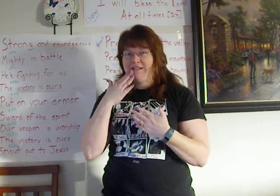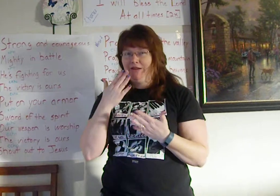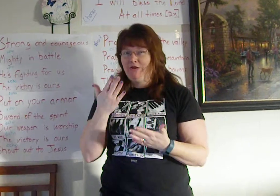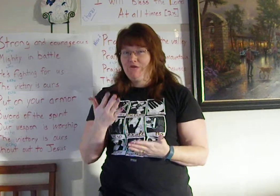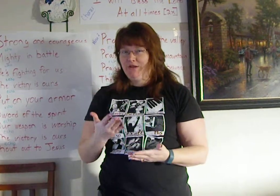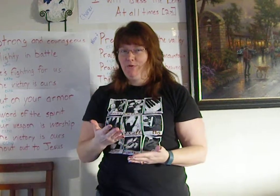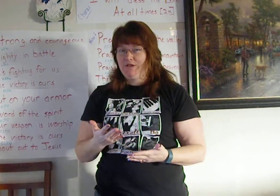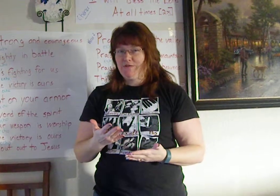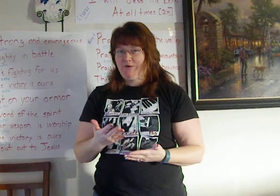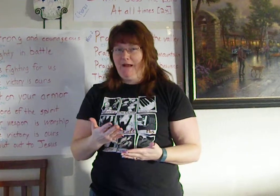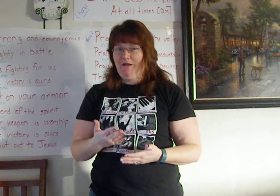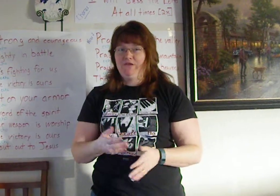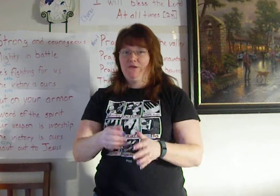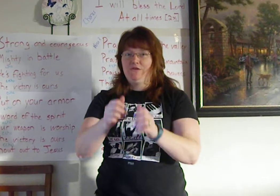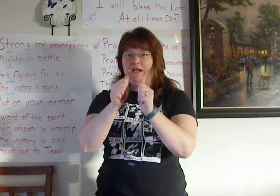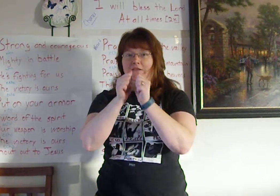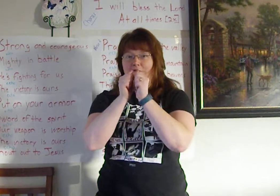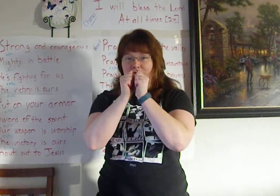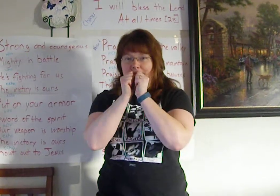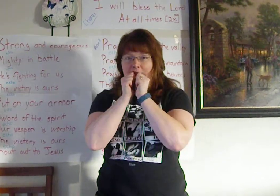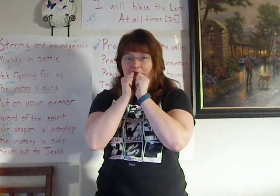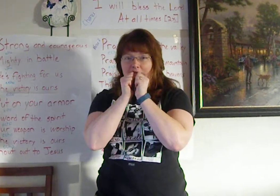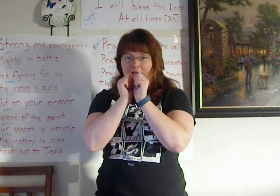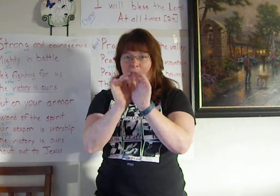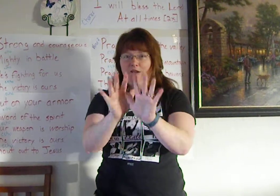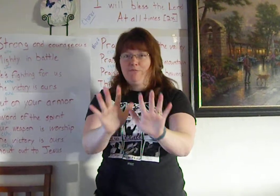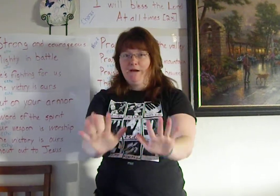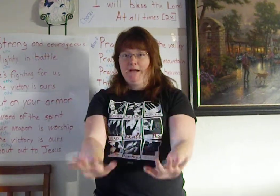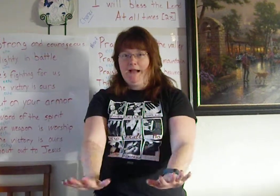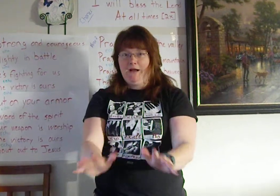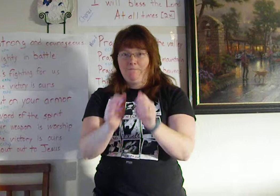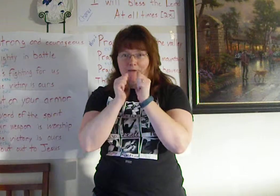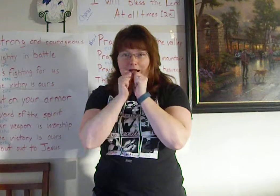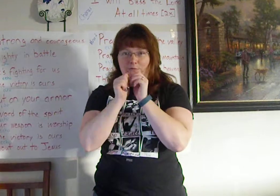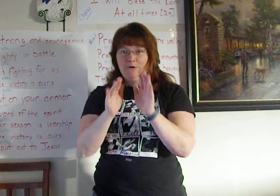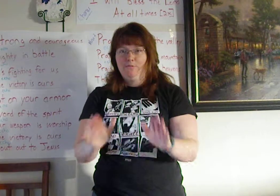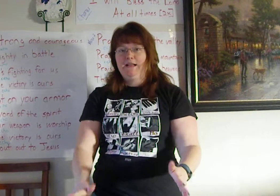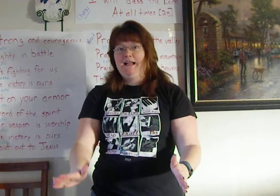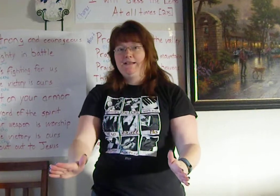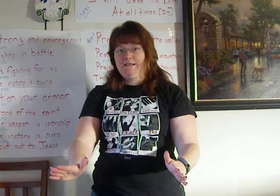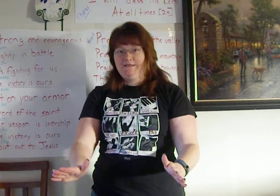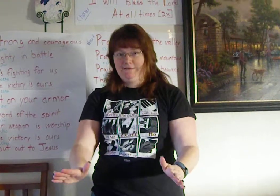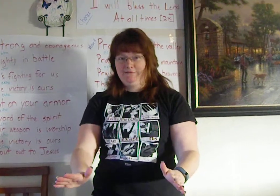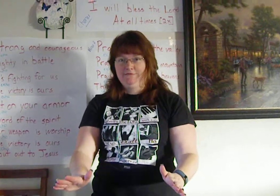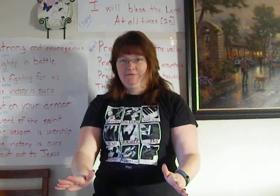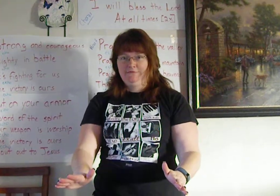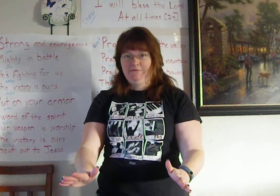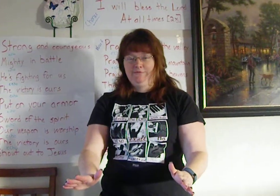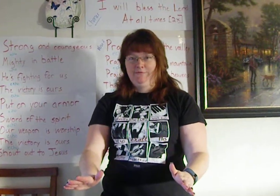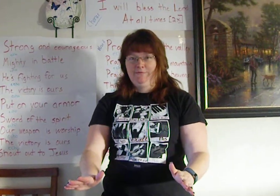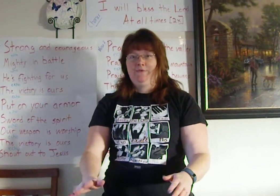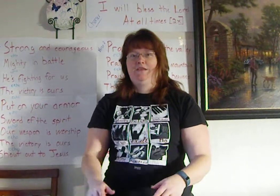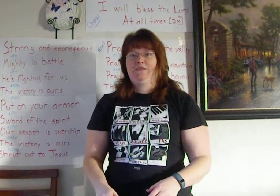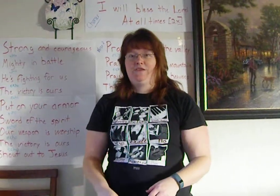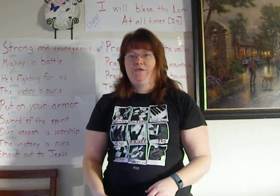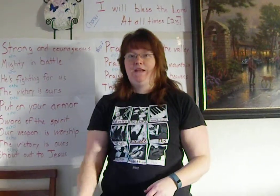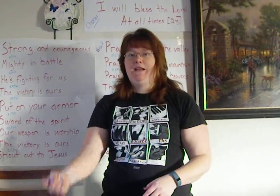blessing, they're usually words from your mouth. So you take it from your mouth and you bring it out. I will bless. So let's do that